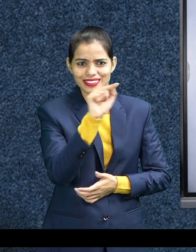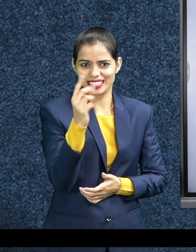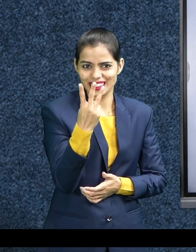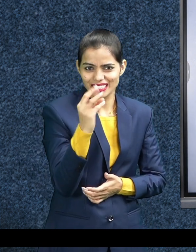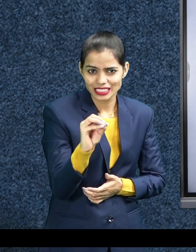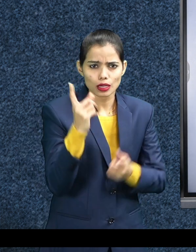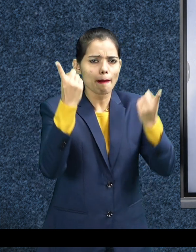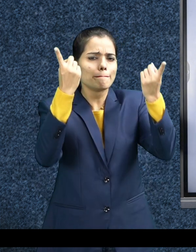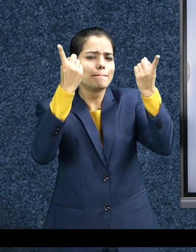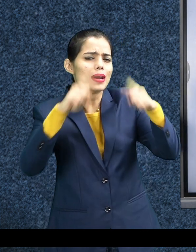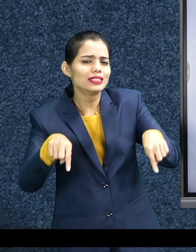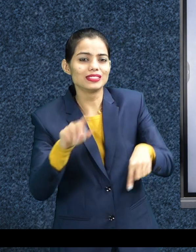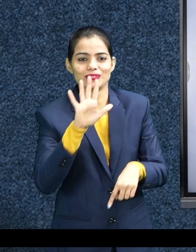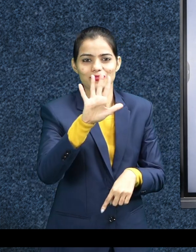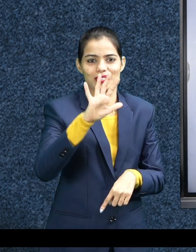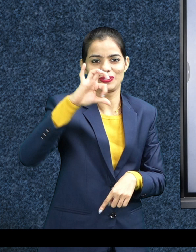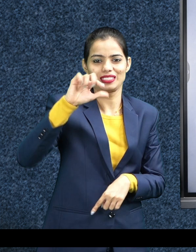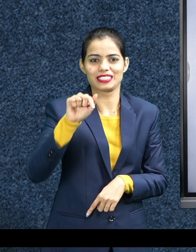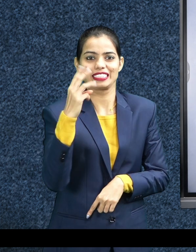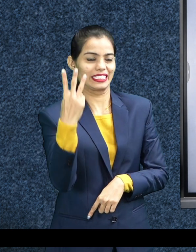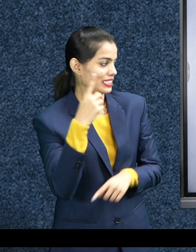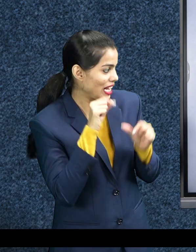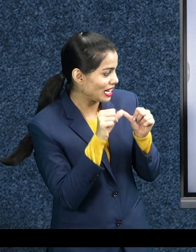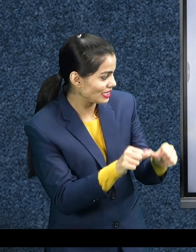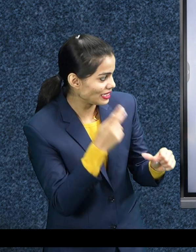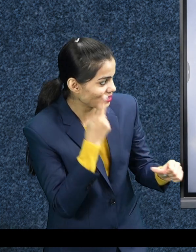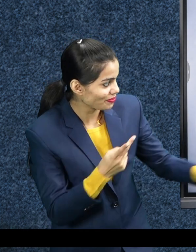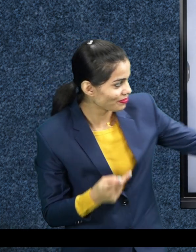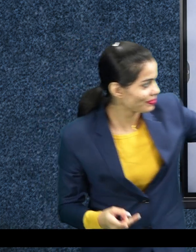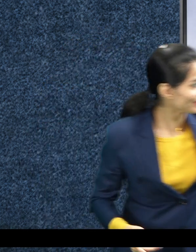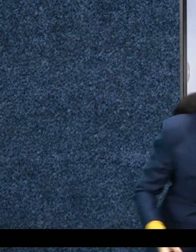1779 by 30 is equal to 59.3.